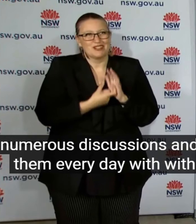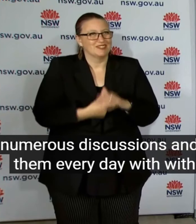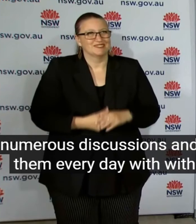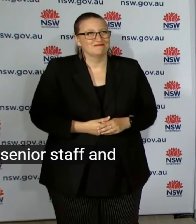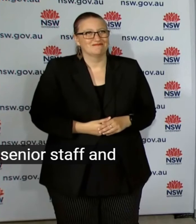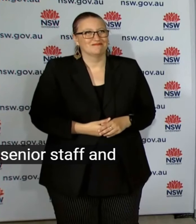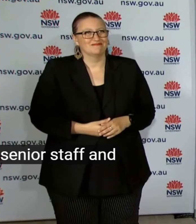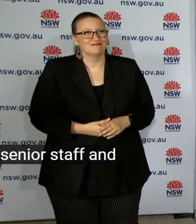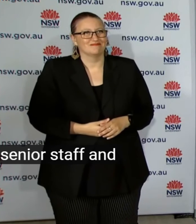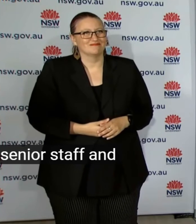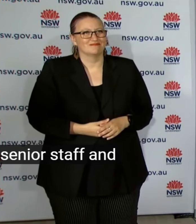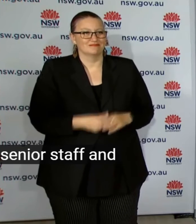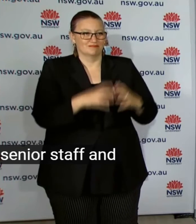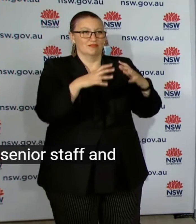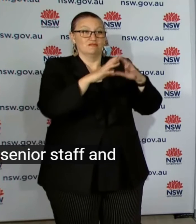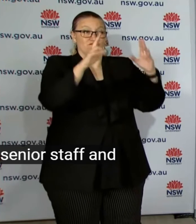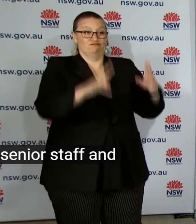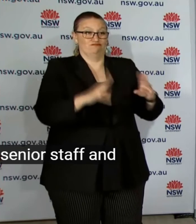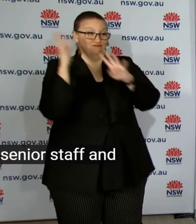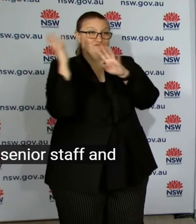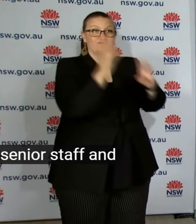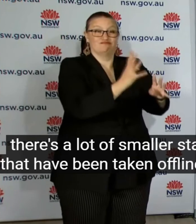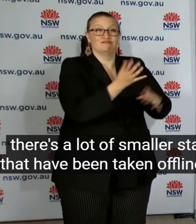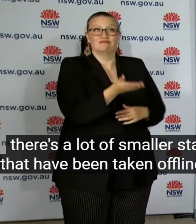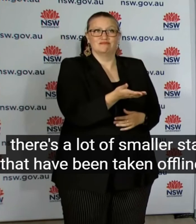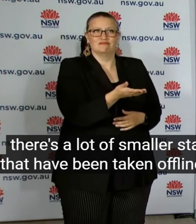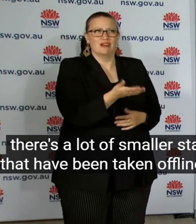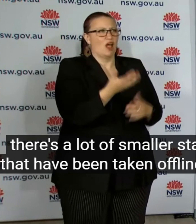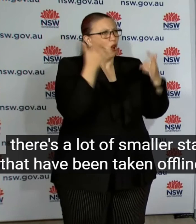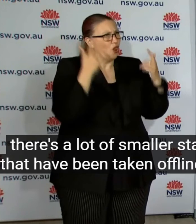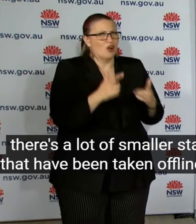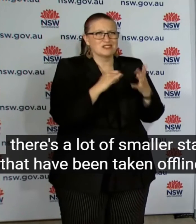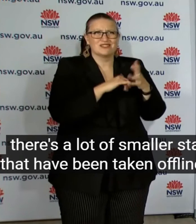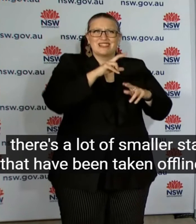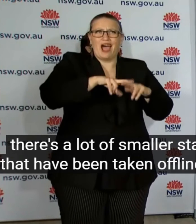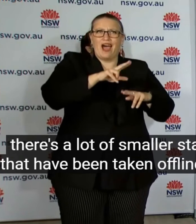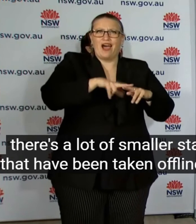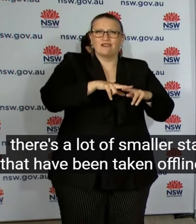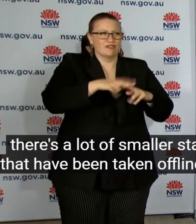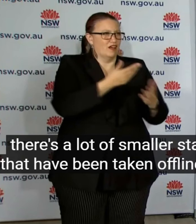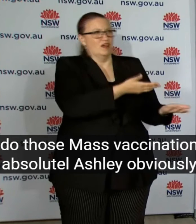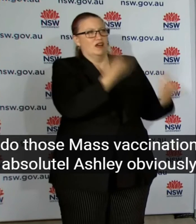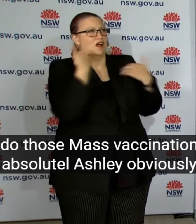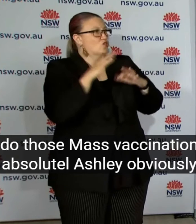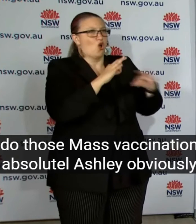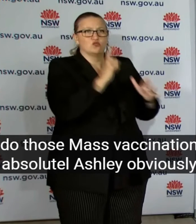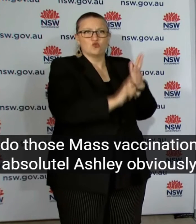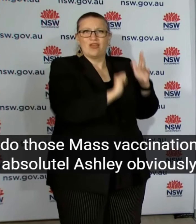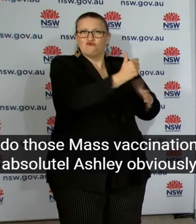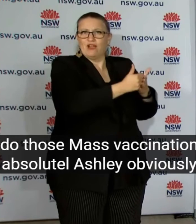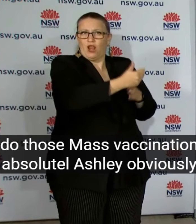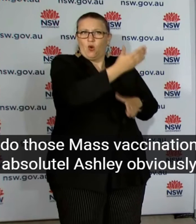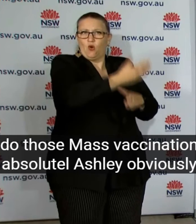taken offline to do those mass vaccination hubs. We just had Ashley obviously talking about moving patients around. So there is a limited number